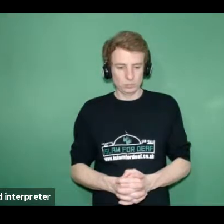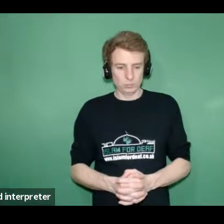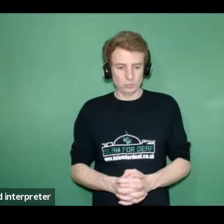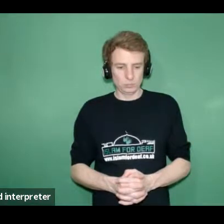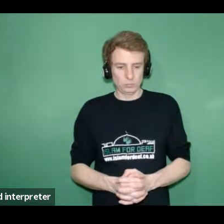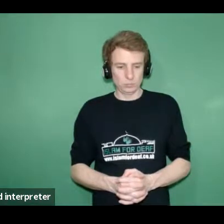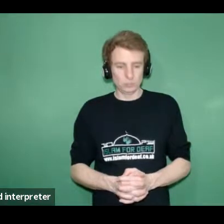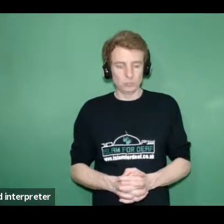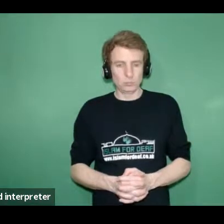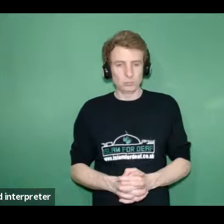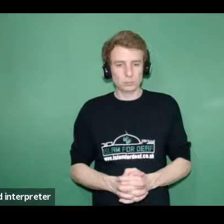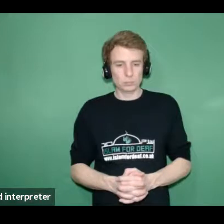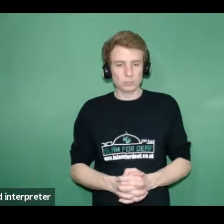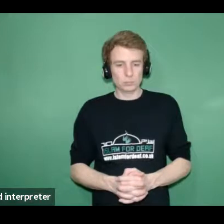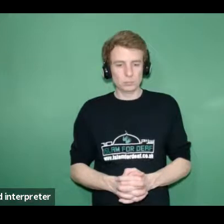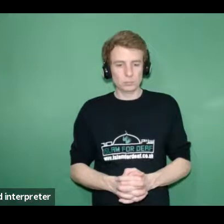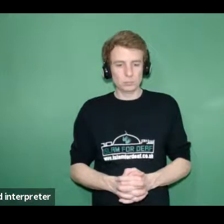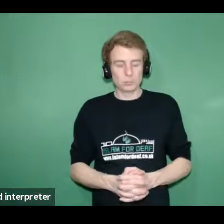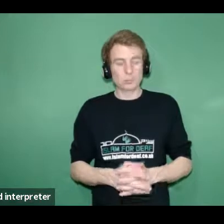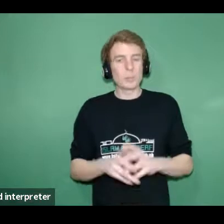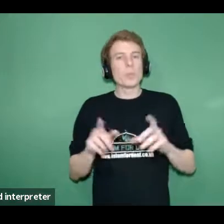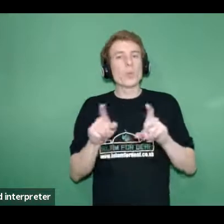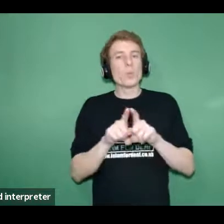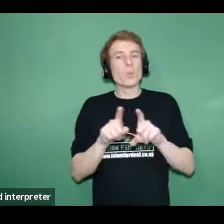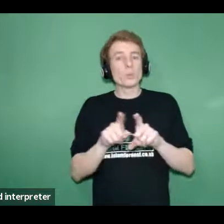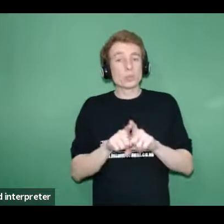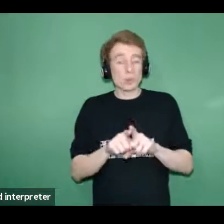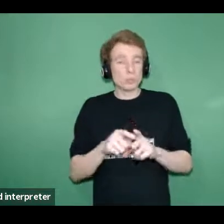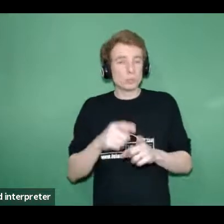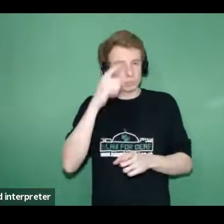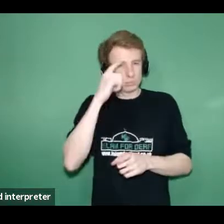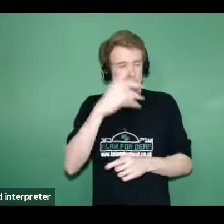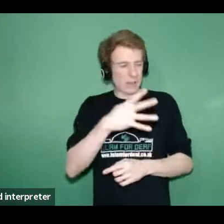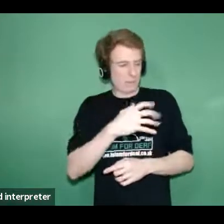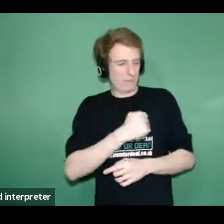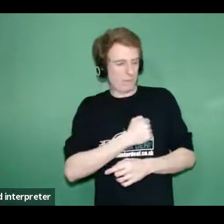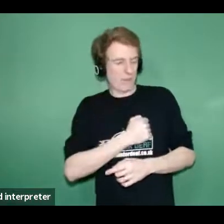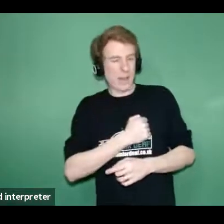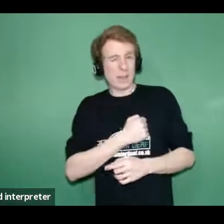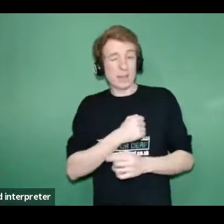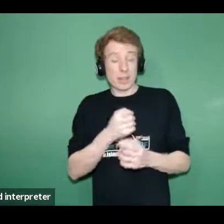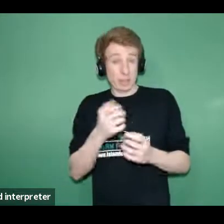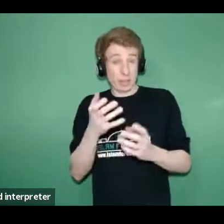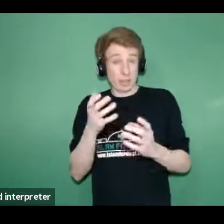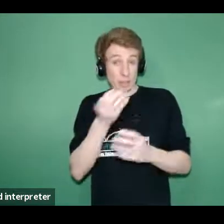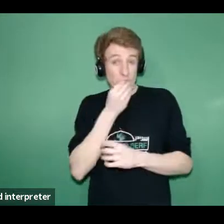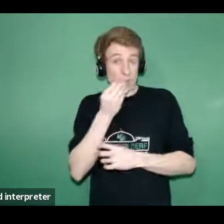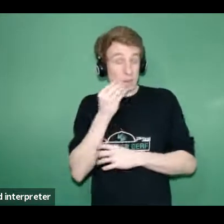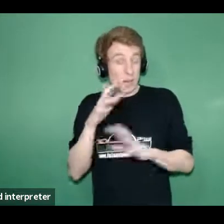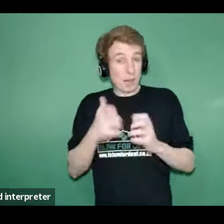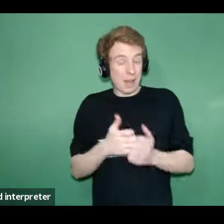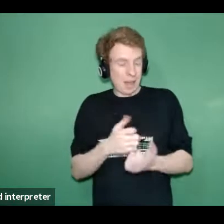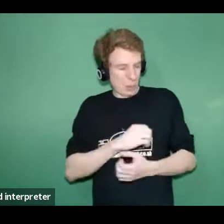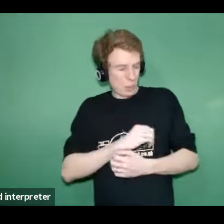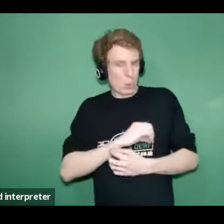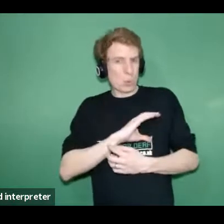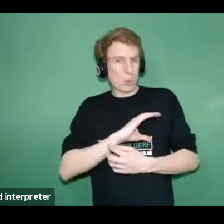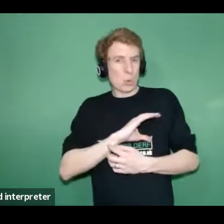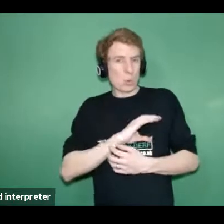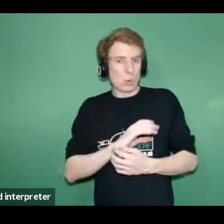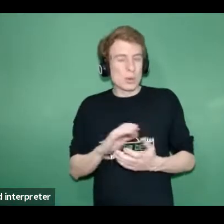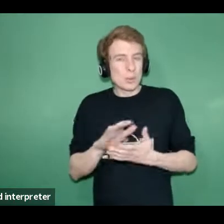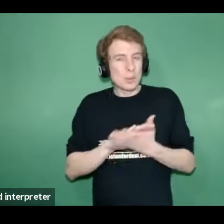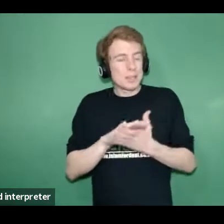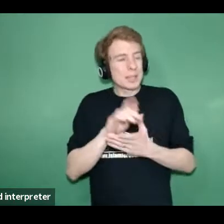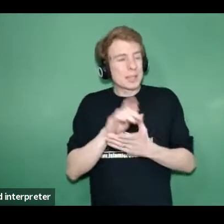Also, from the actions that can increase an individual's faith during Ramadan is that they feed the fasting people.